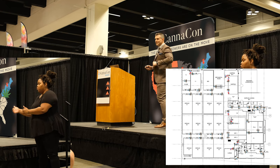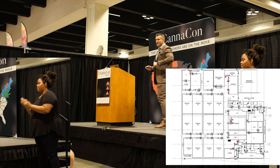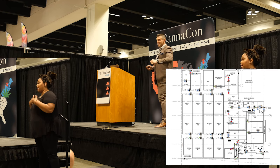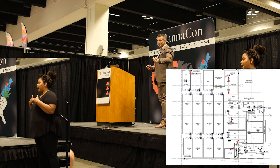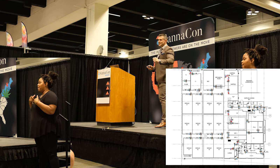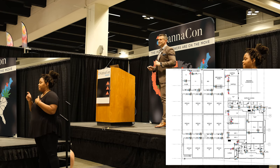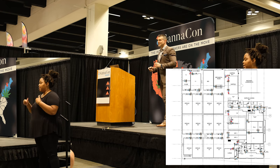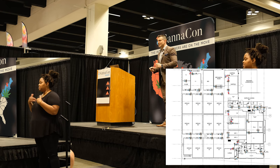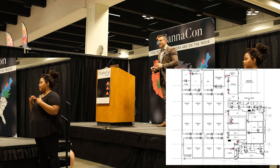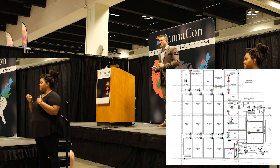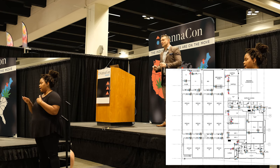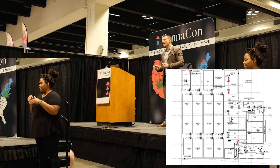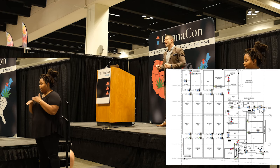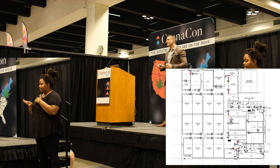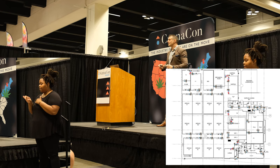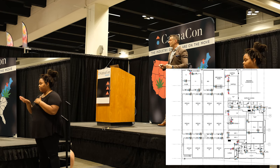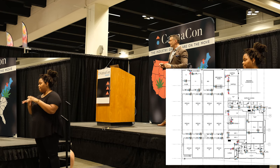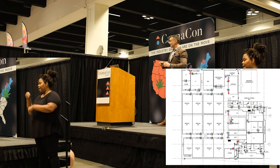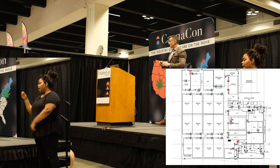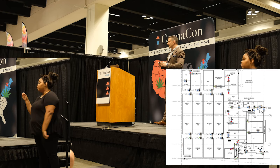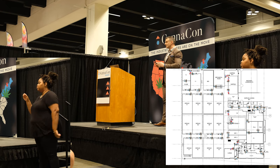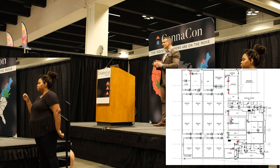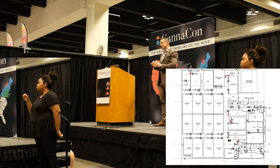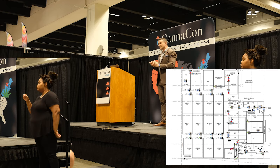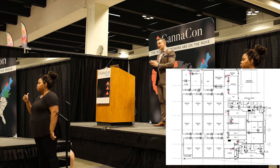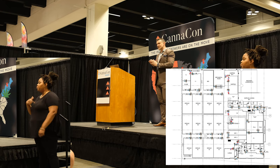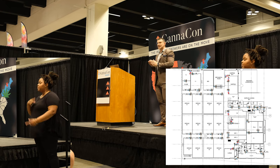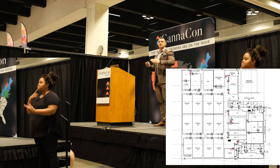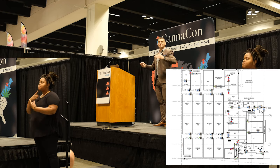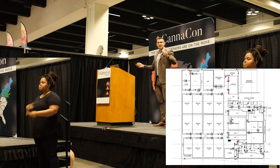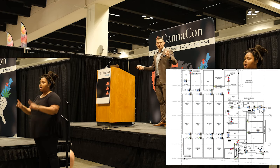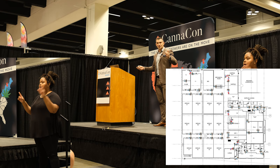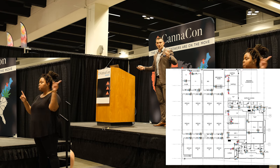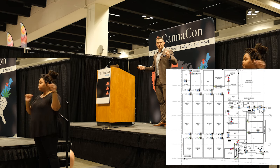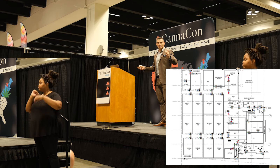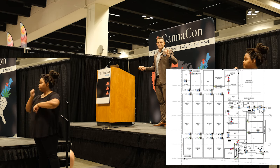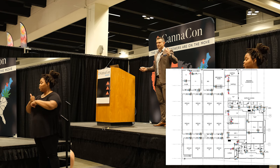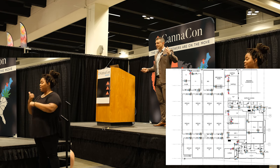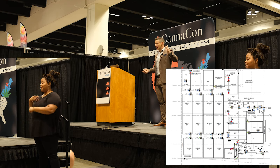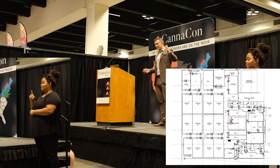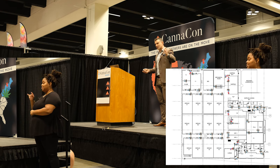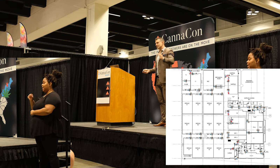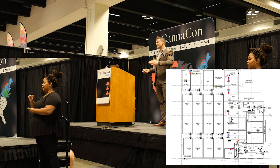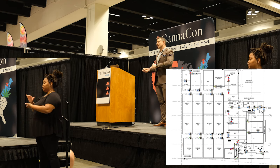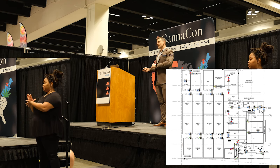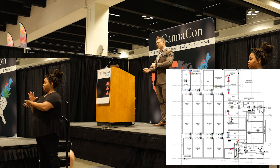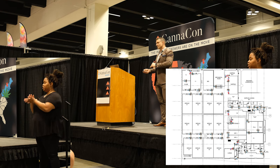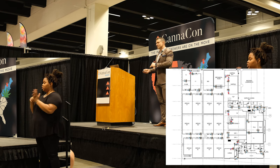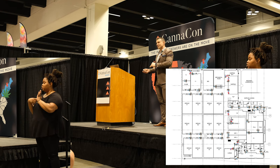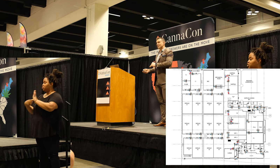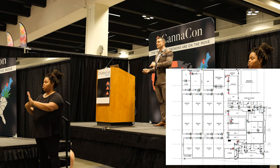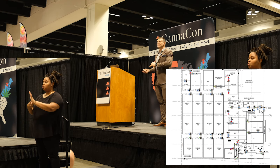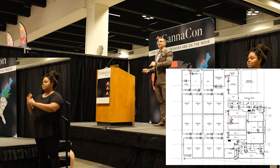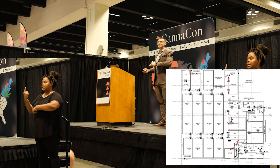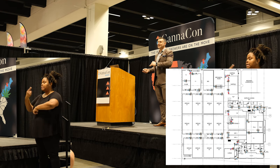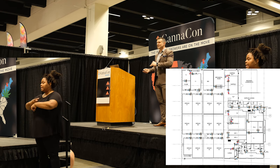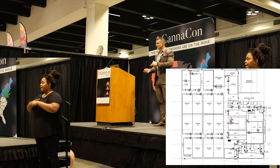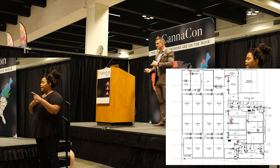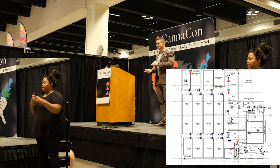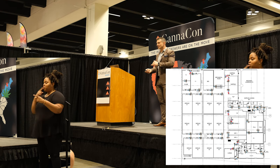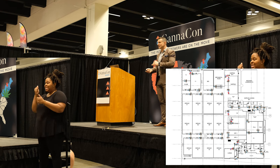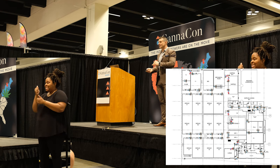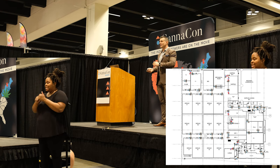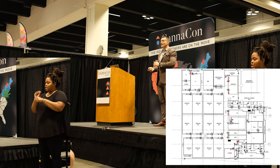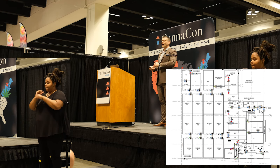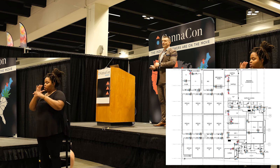Fob in, fob out. You have effectively a data sheet that shows everyone's day from movement, from the time they